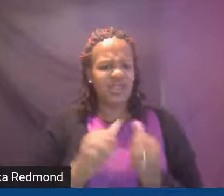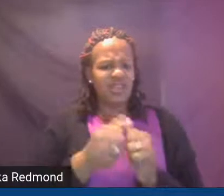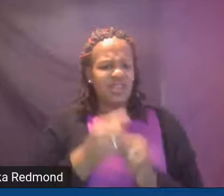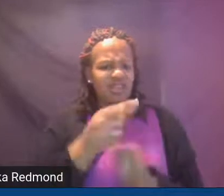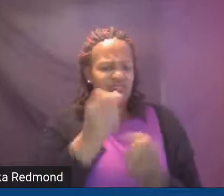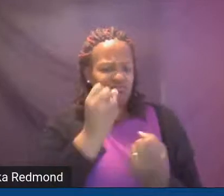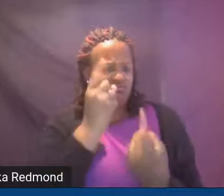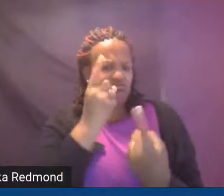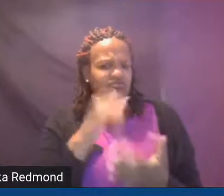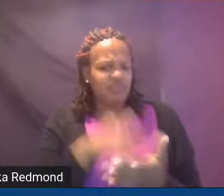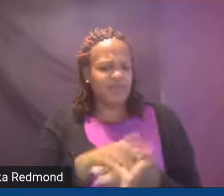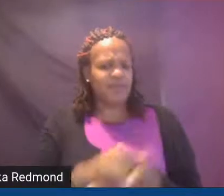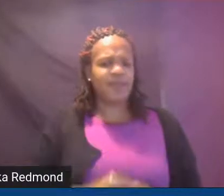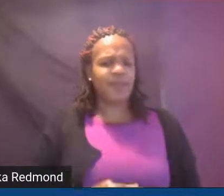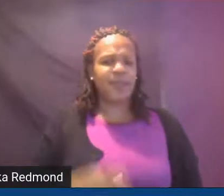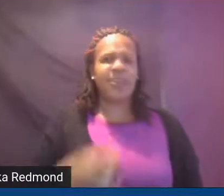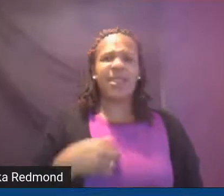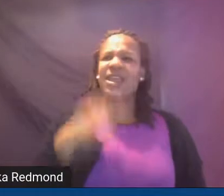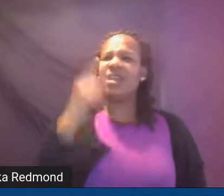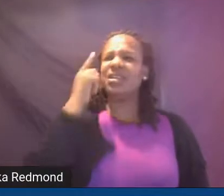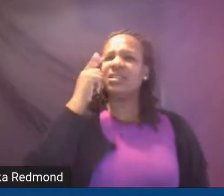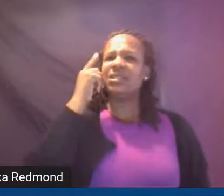Well, I think that